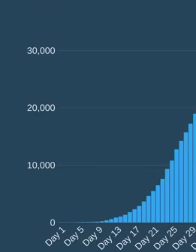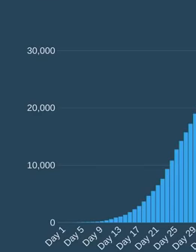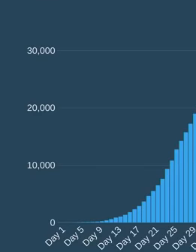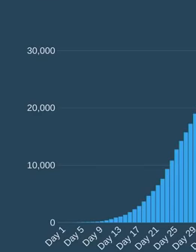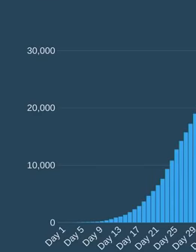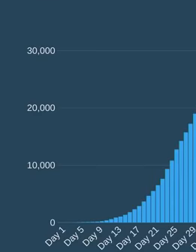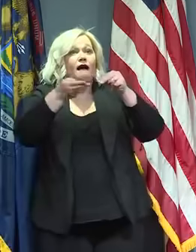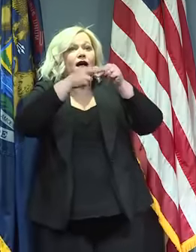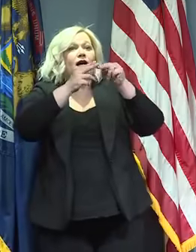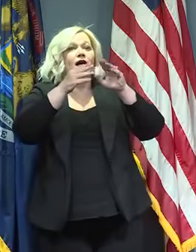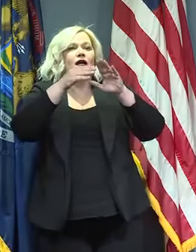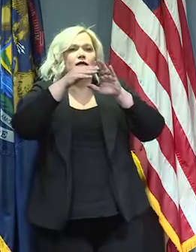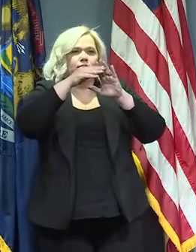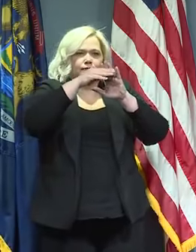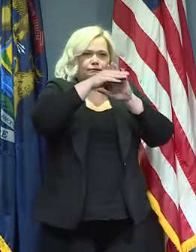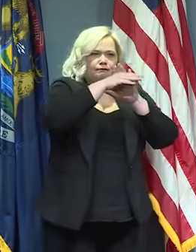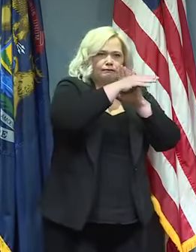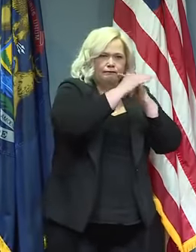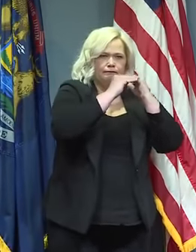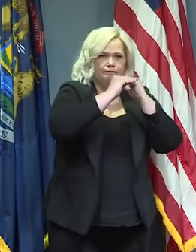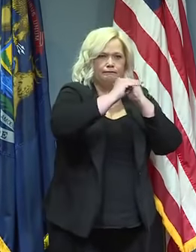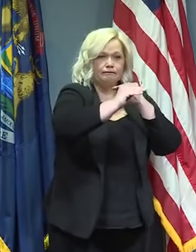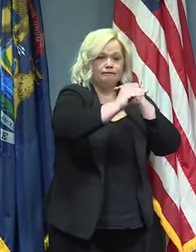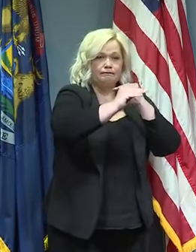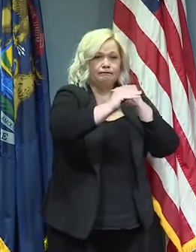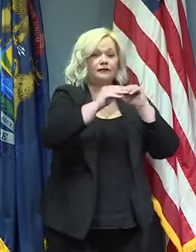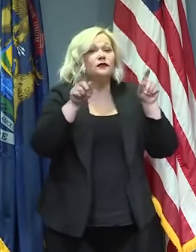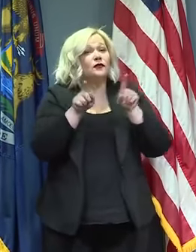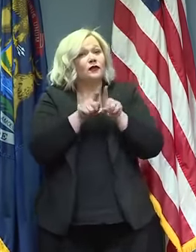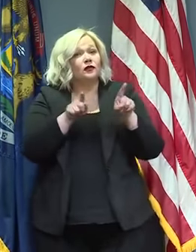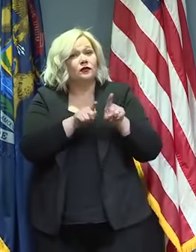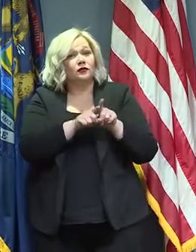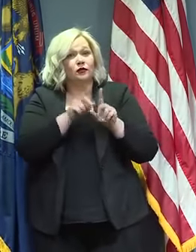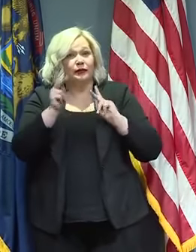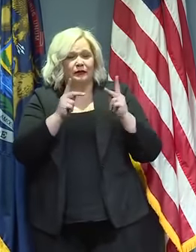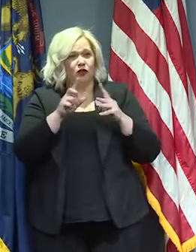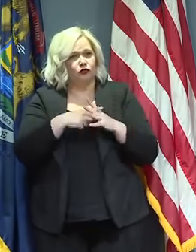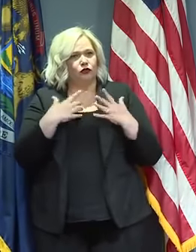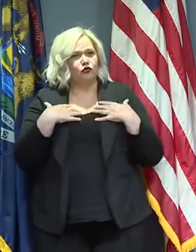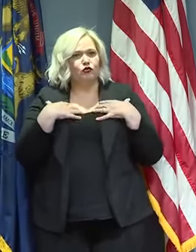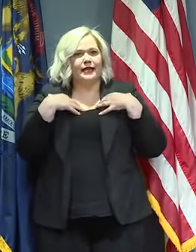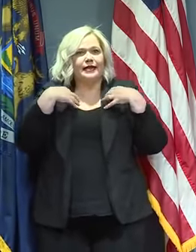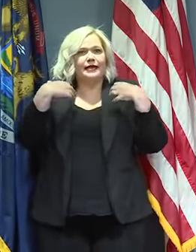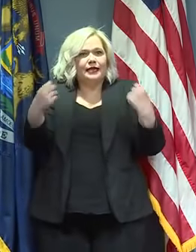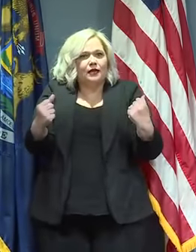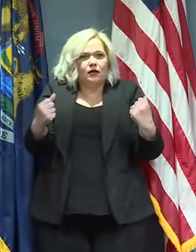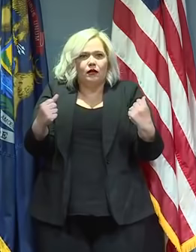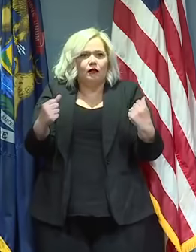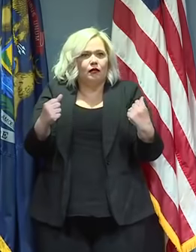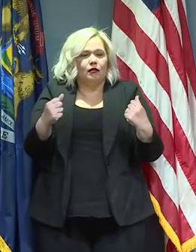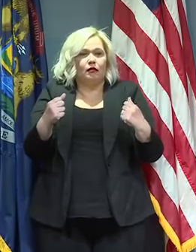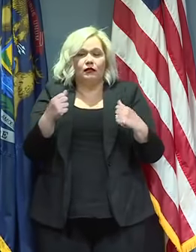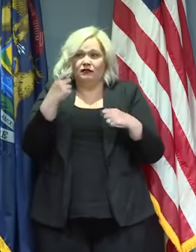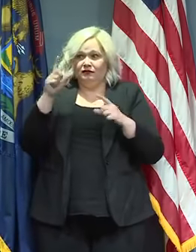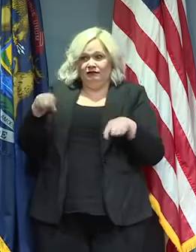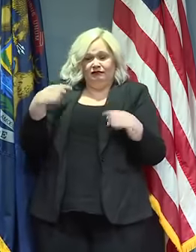in Michigan. We also know that people are beating this disease, which is really important. As of this past Friday, at